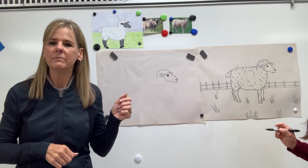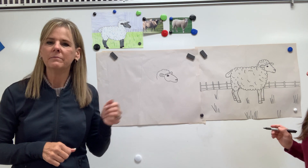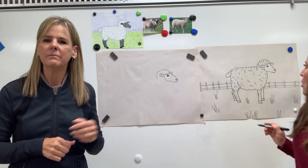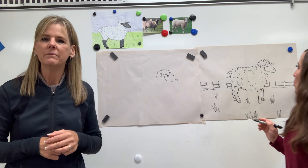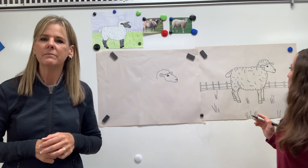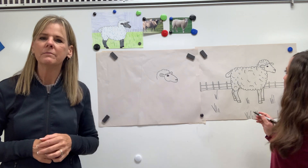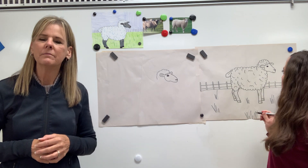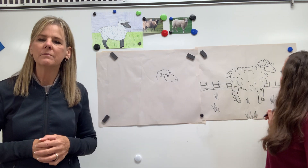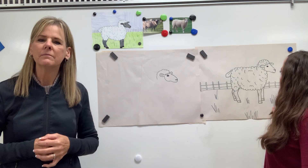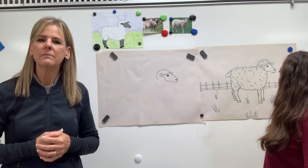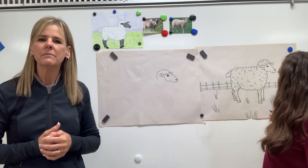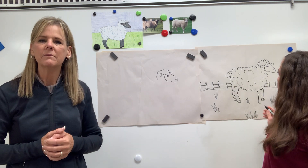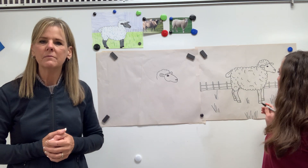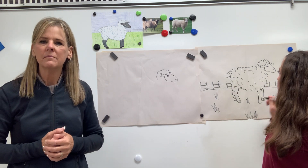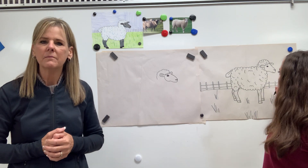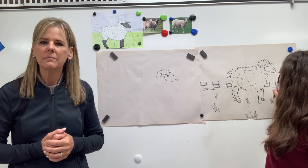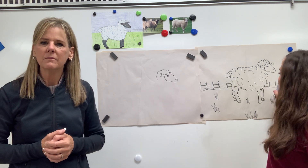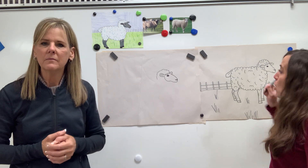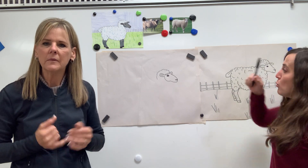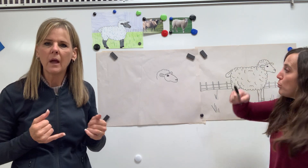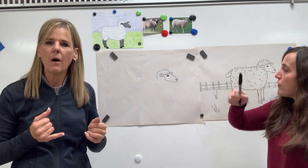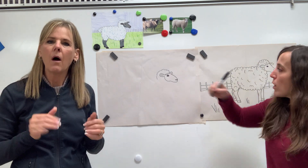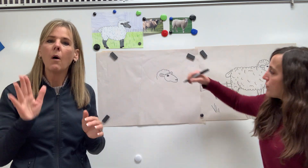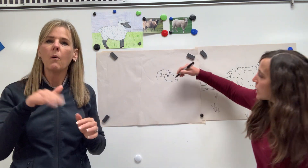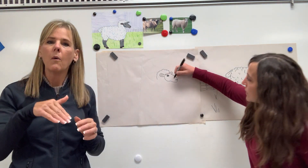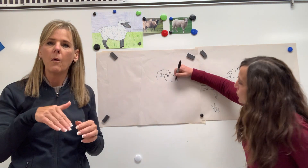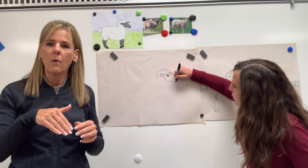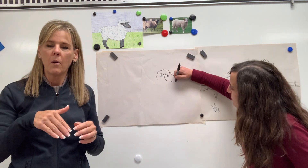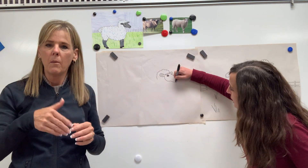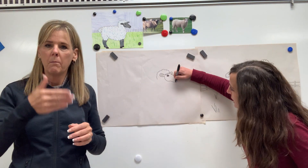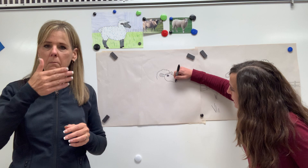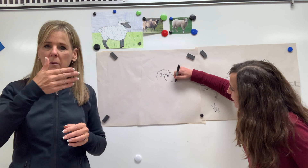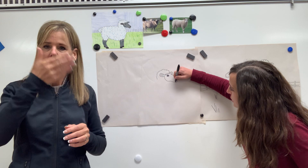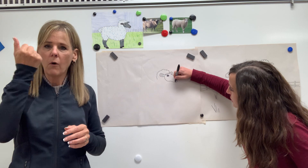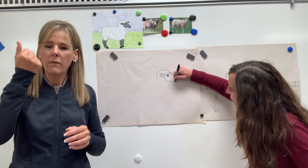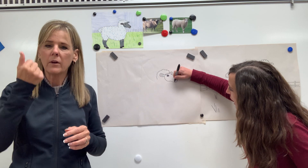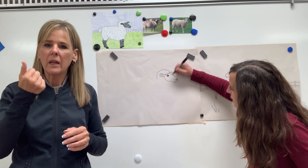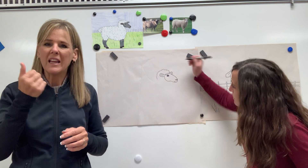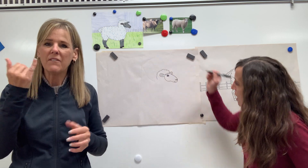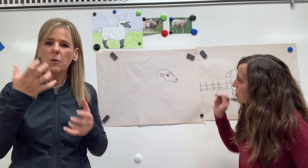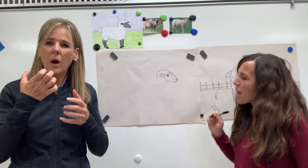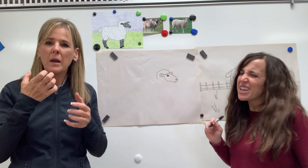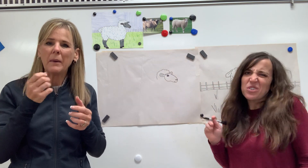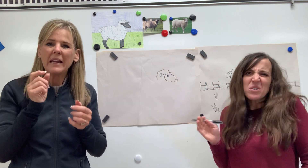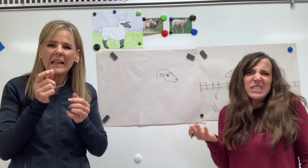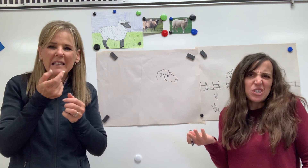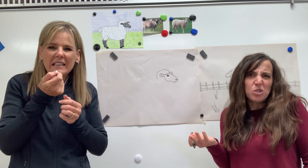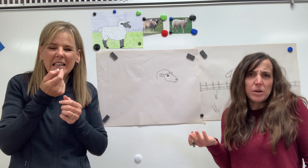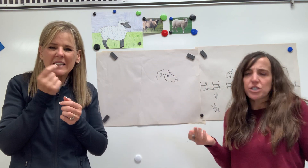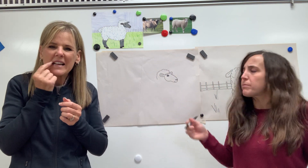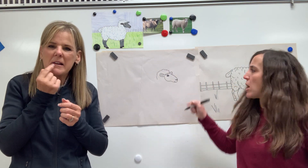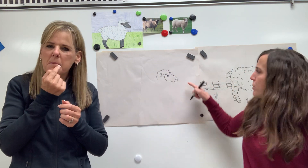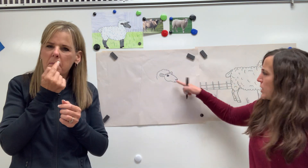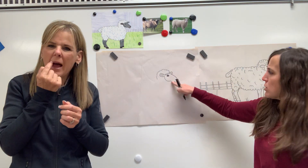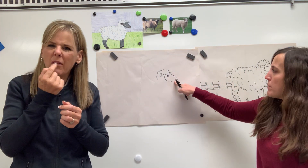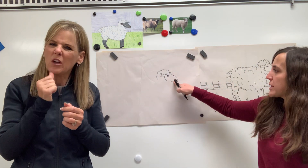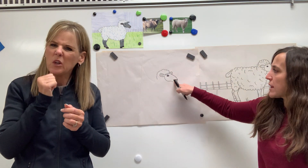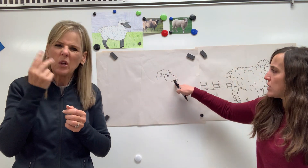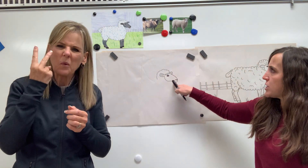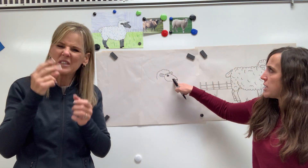Now, we are gonna go ahead and make, oh, before I forget, if you wanna make a little tiny mouth line, you don't see too much of the mouth, but you can make that little tiny